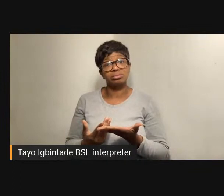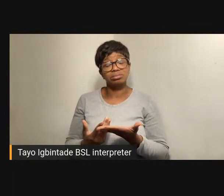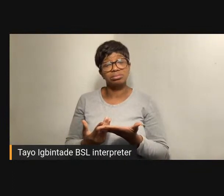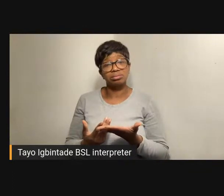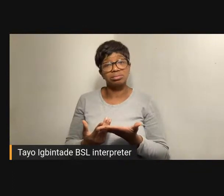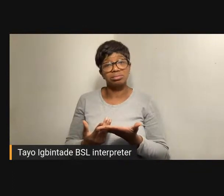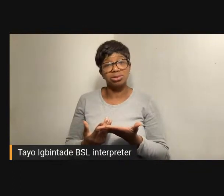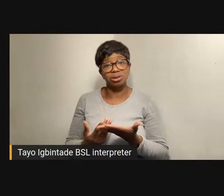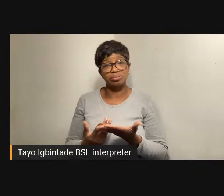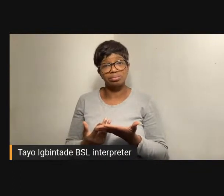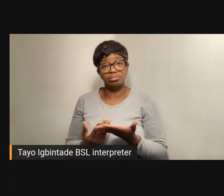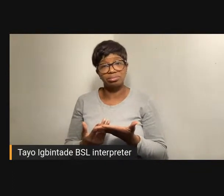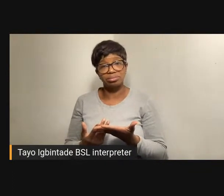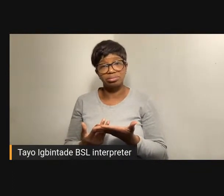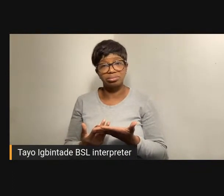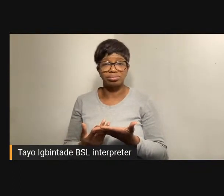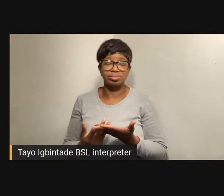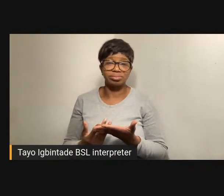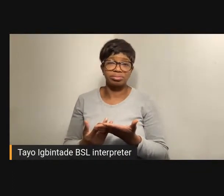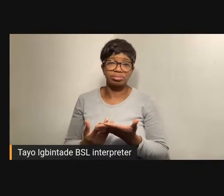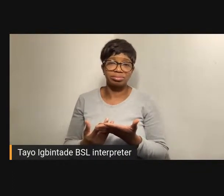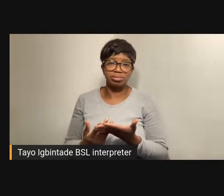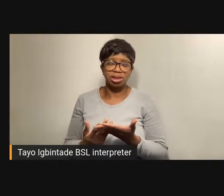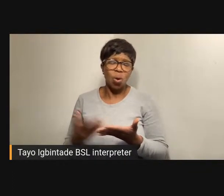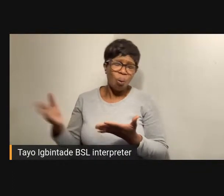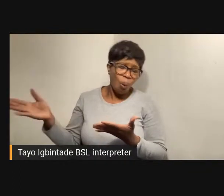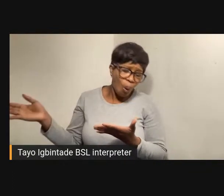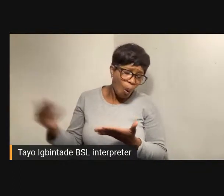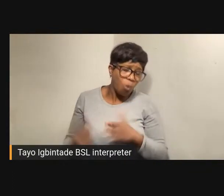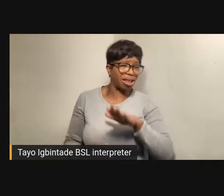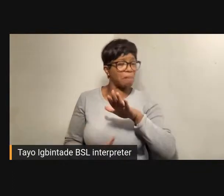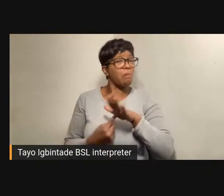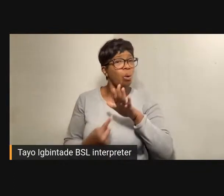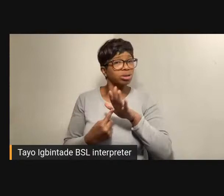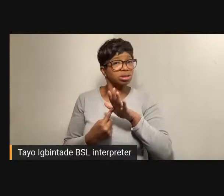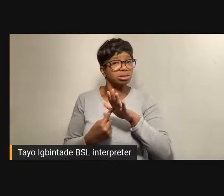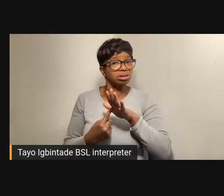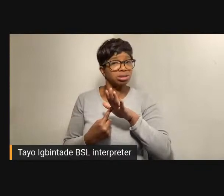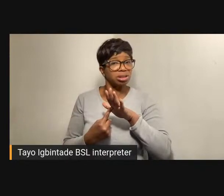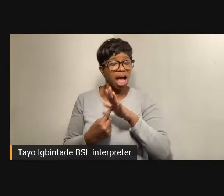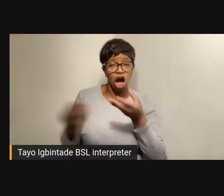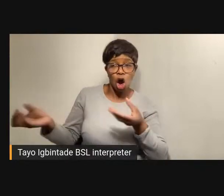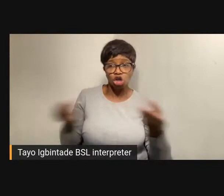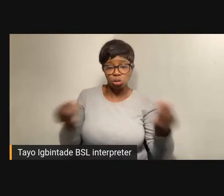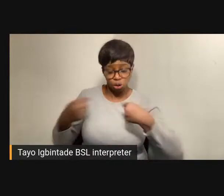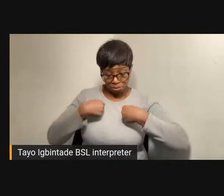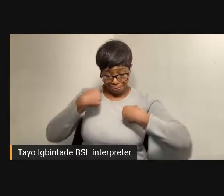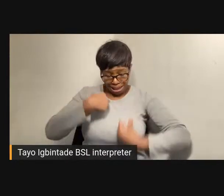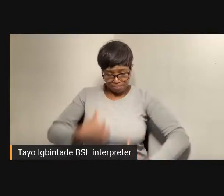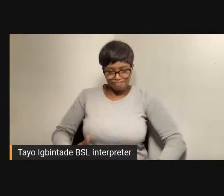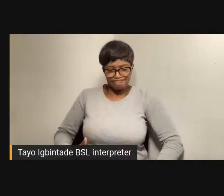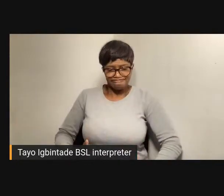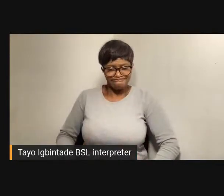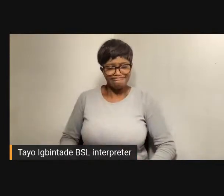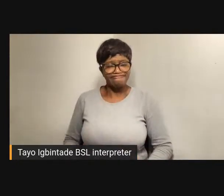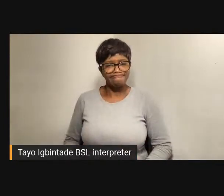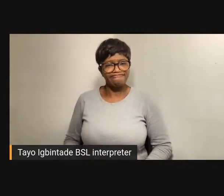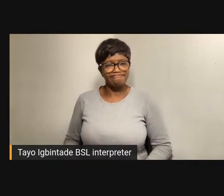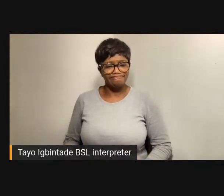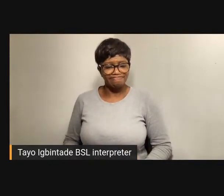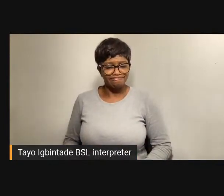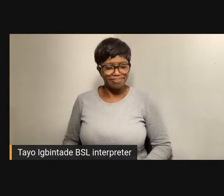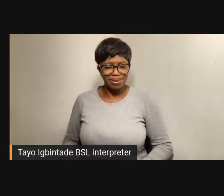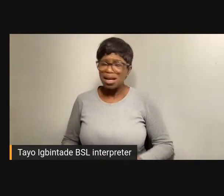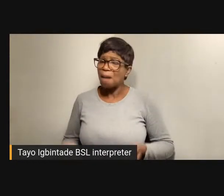and create and contribute to my personhood. We must not be afraid to place